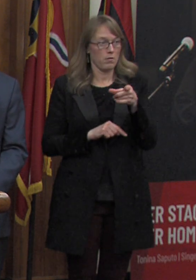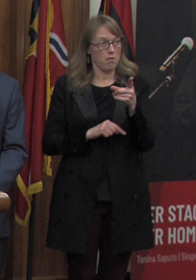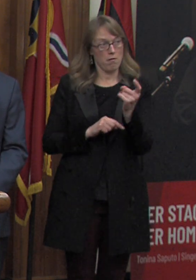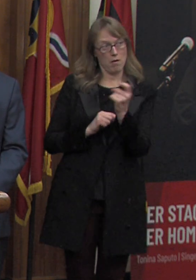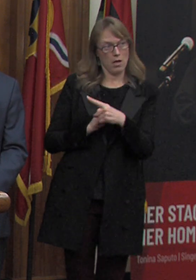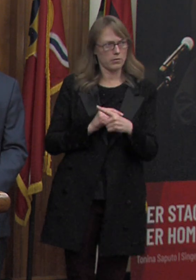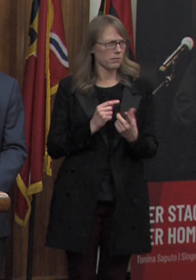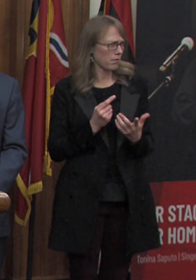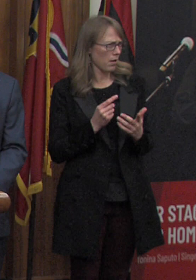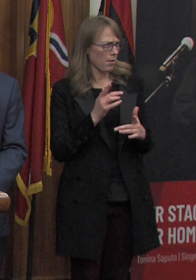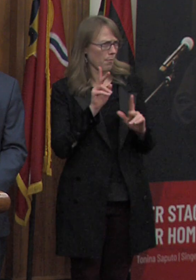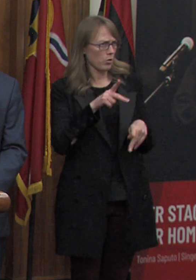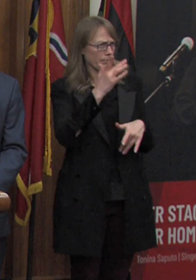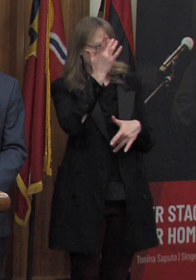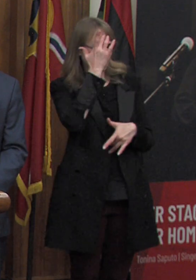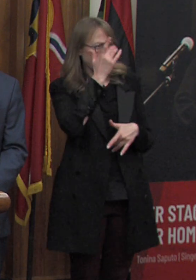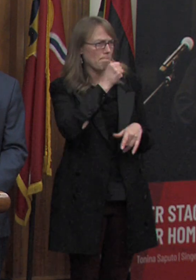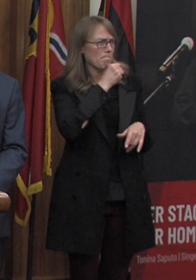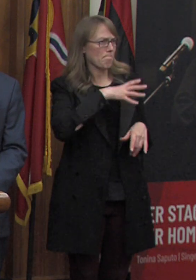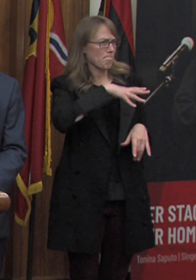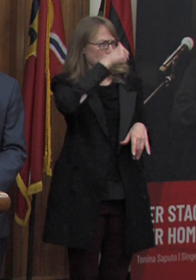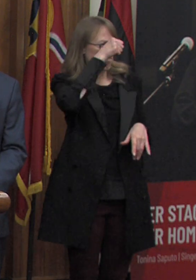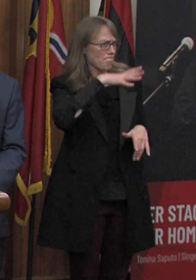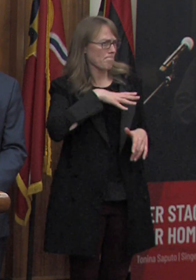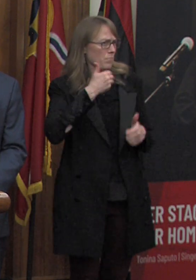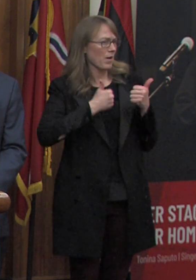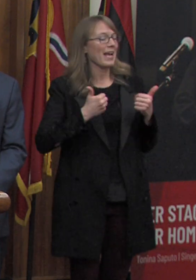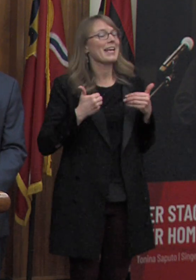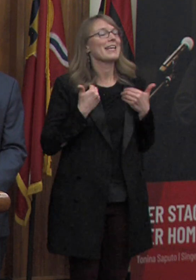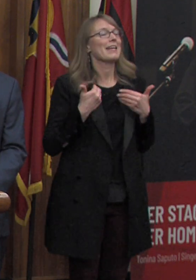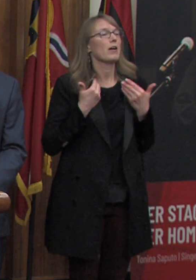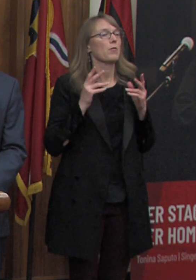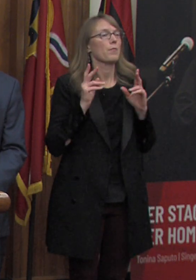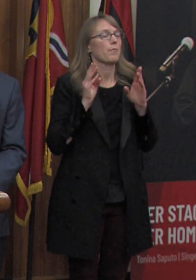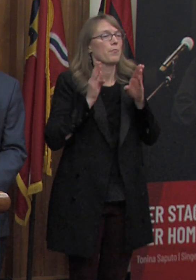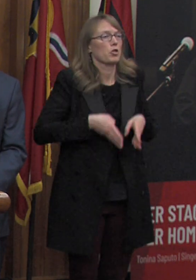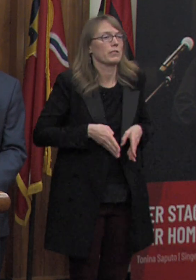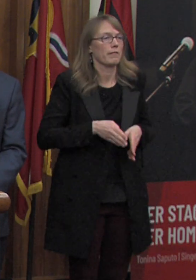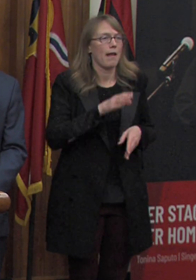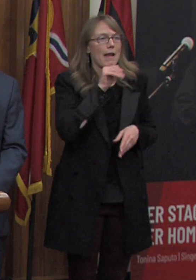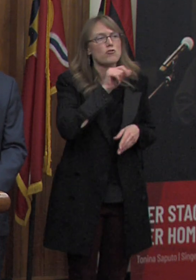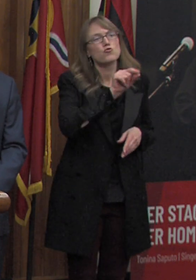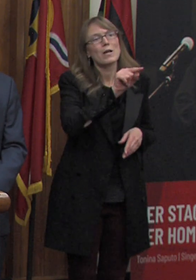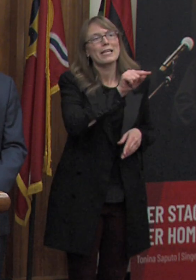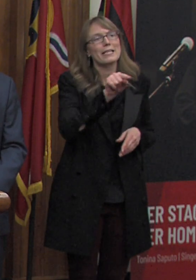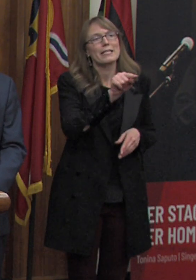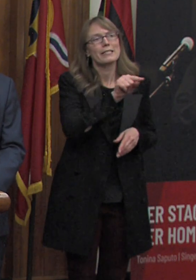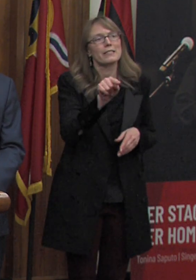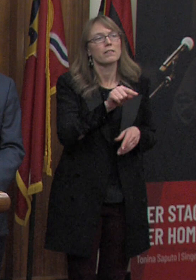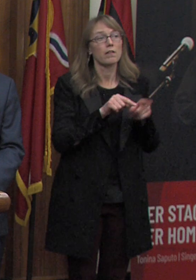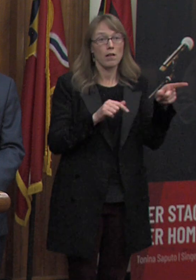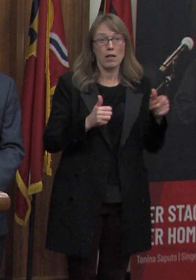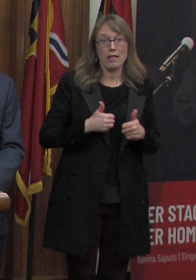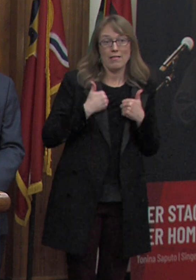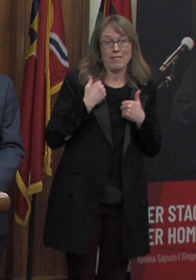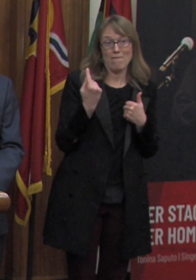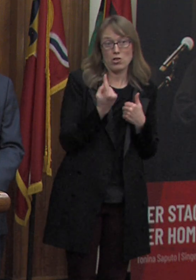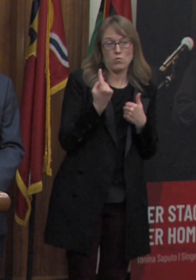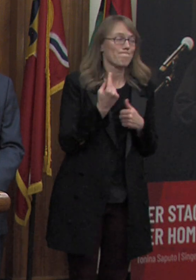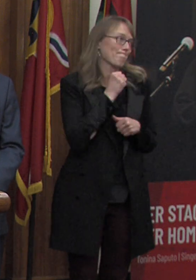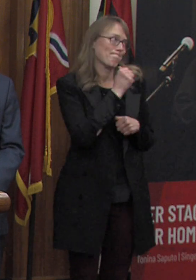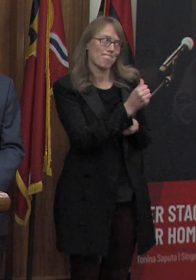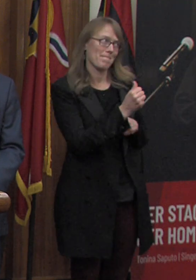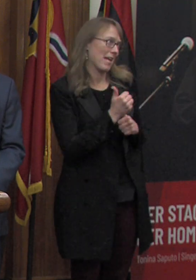age range? Young person. In their 20s. Okay. Yeah. They live alone? They don't live